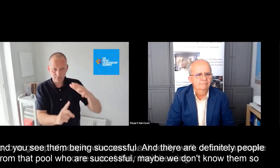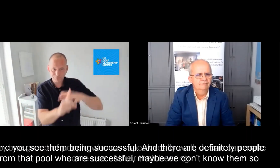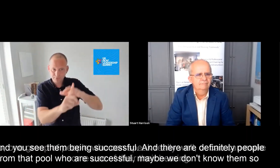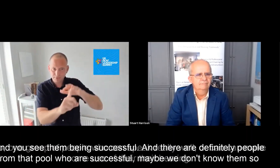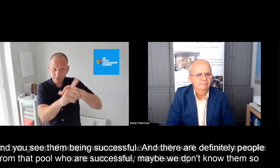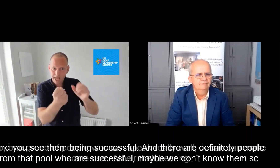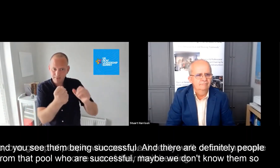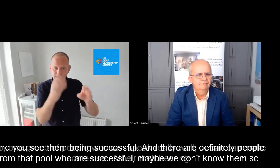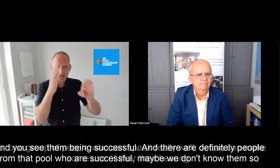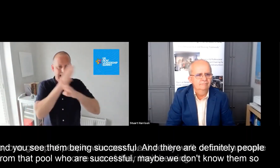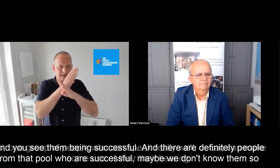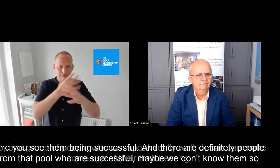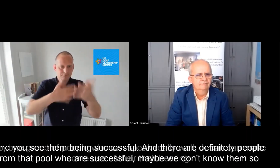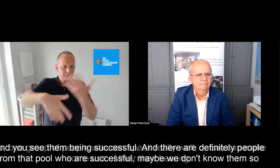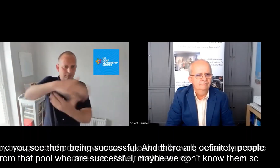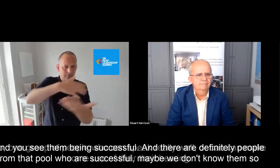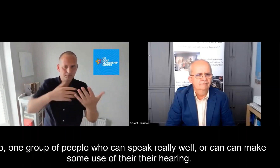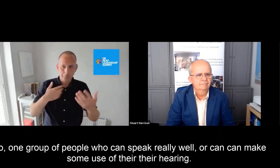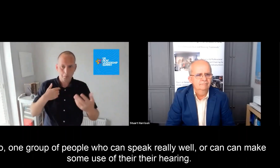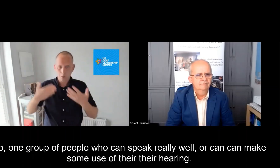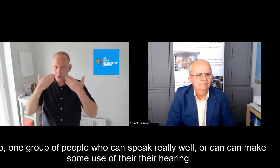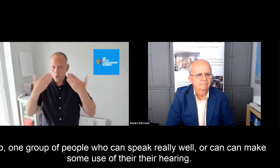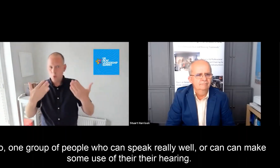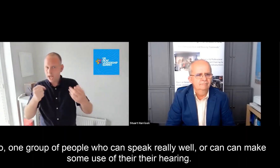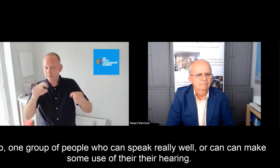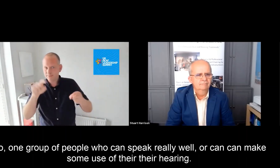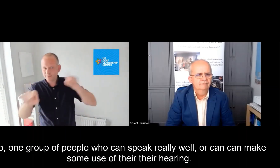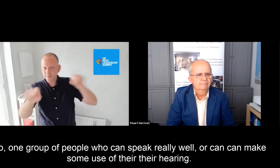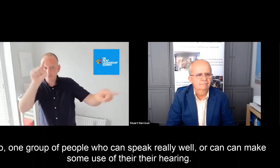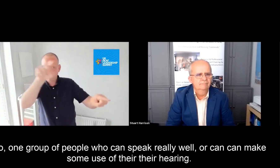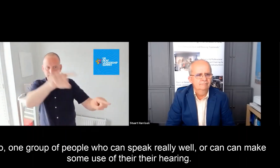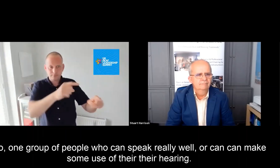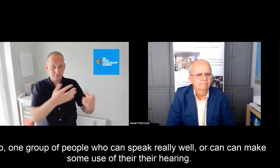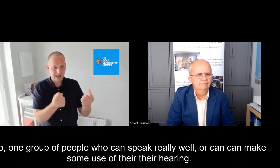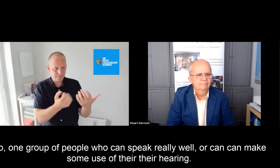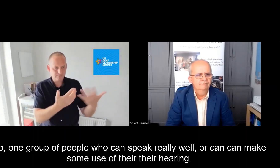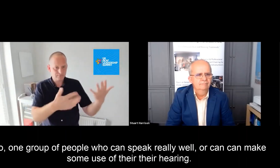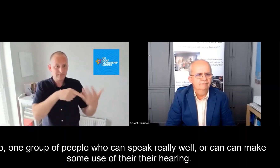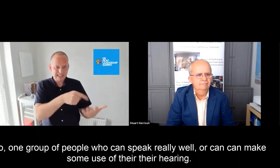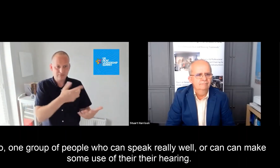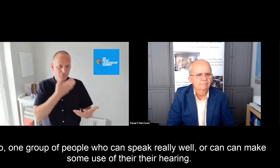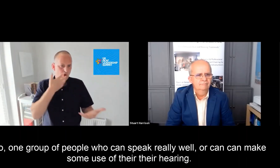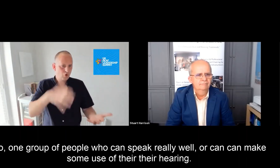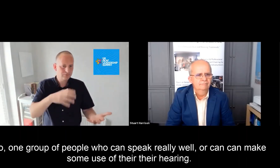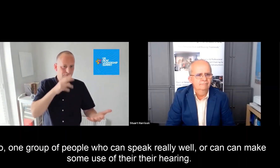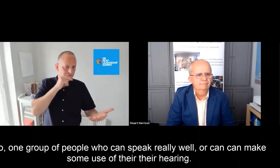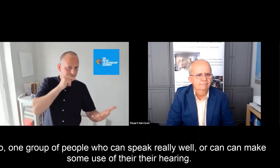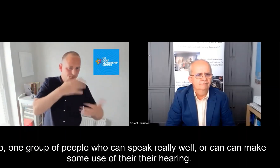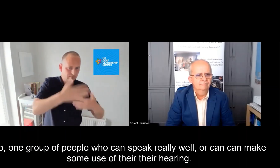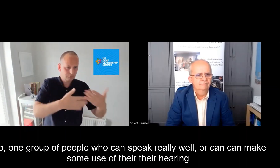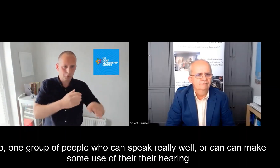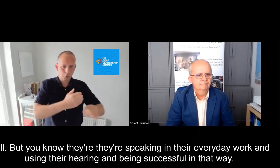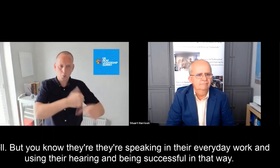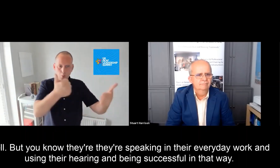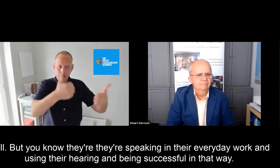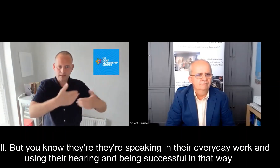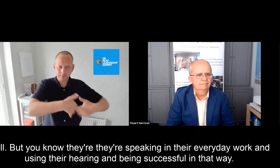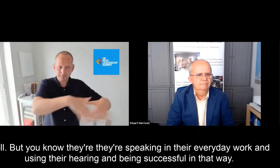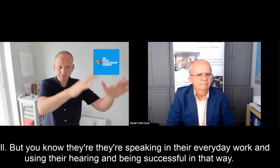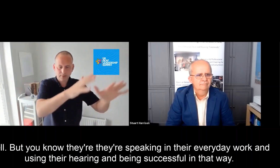see them being successful. There are definitely people from that pool who are successful. Maybe we don't know them so well, but you know, they're speaking